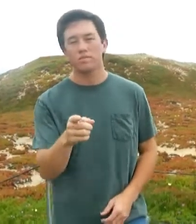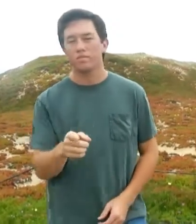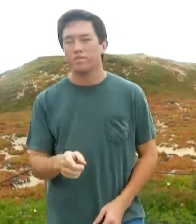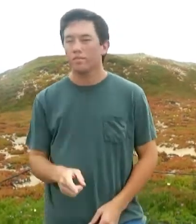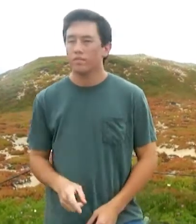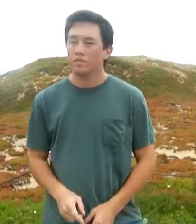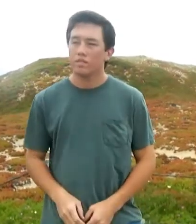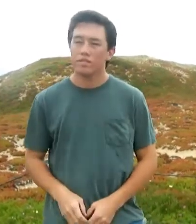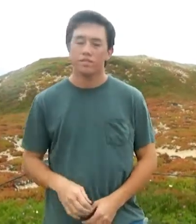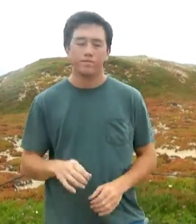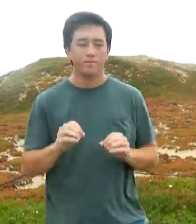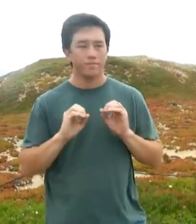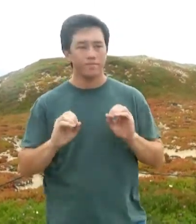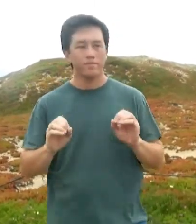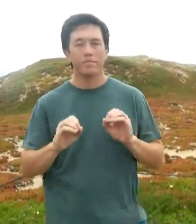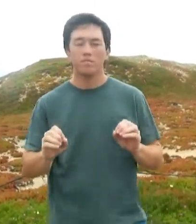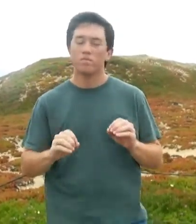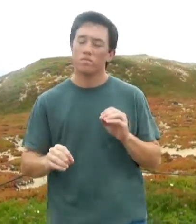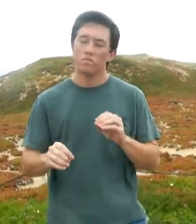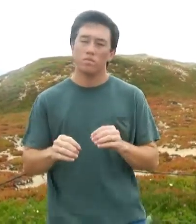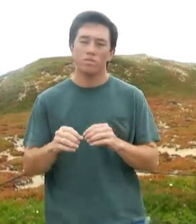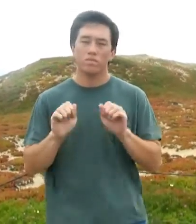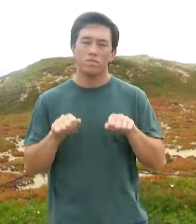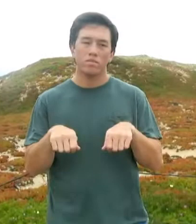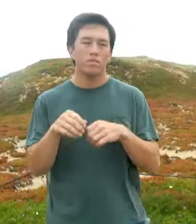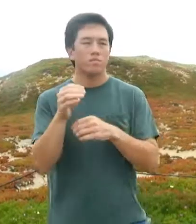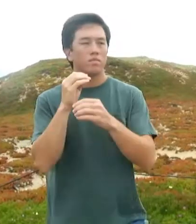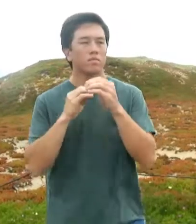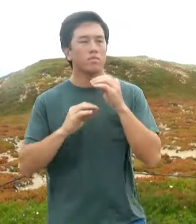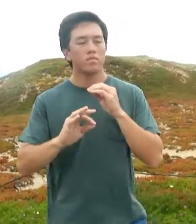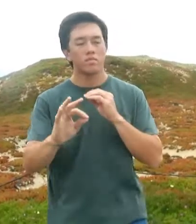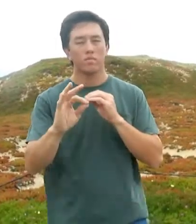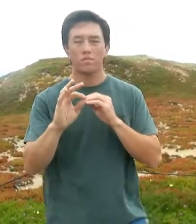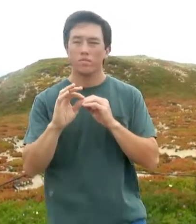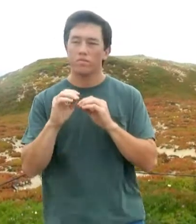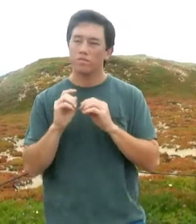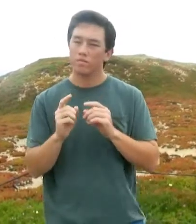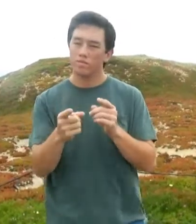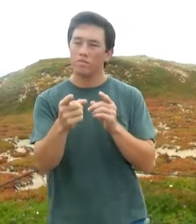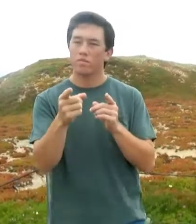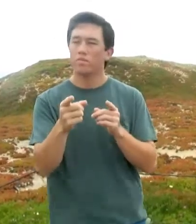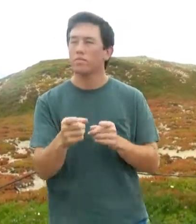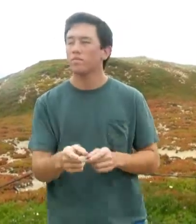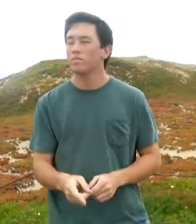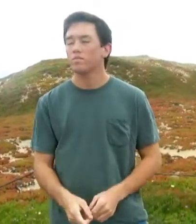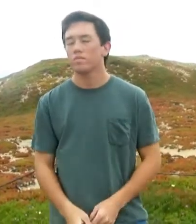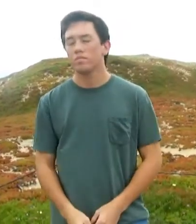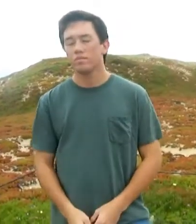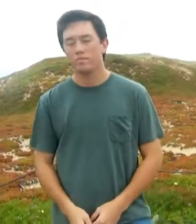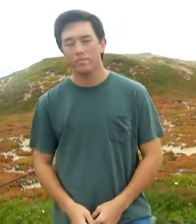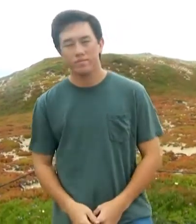to you could ever take your place.